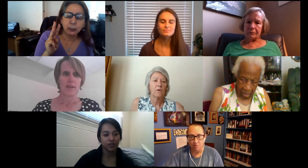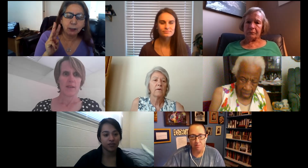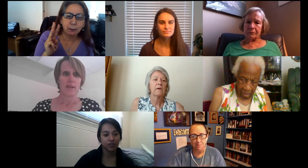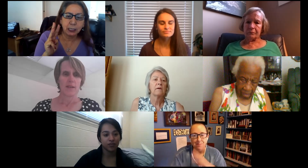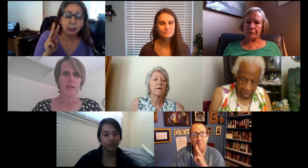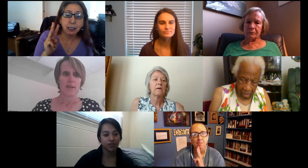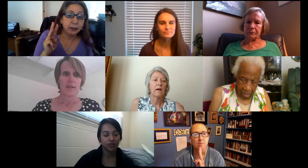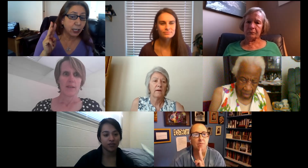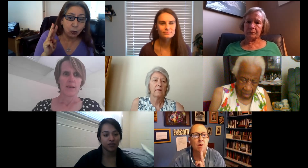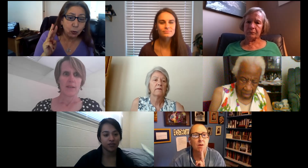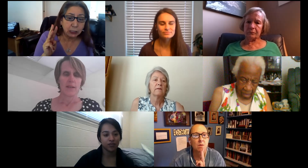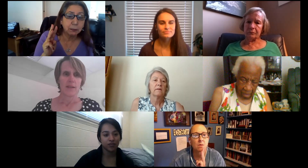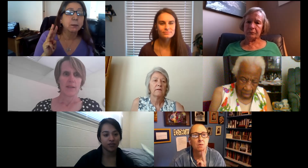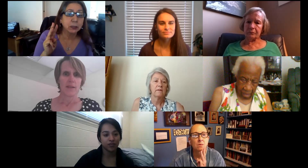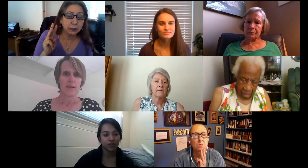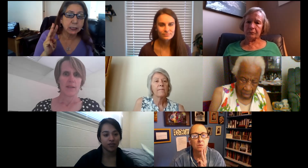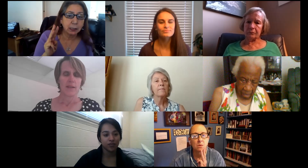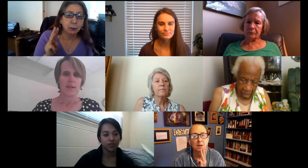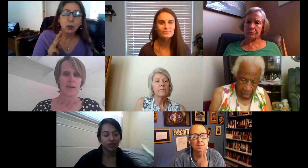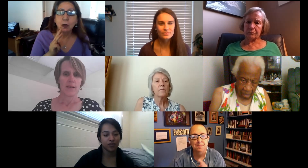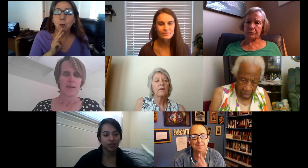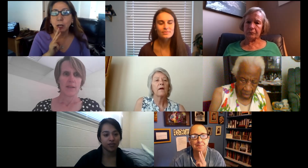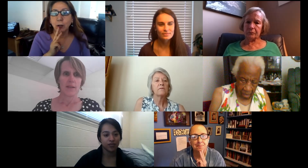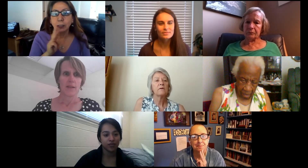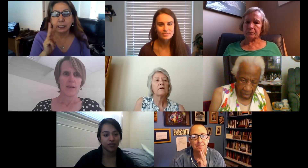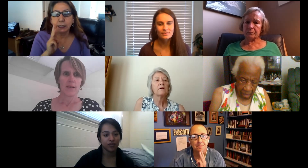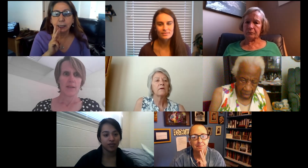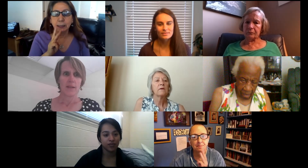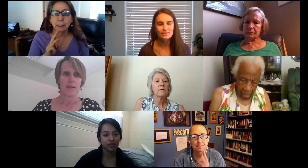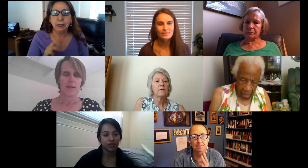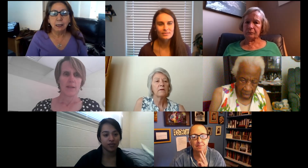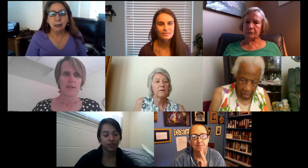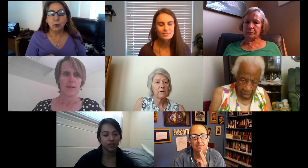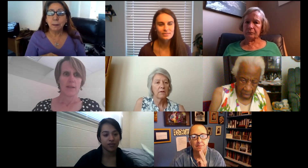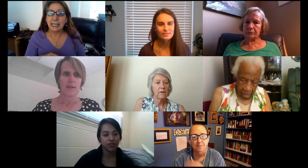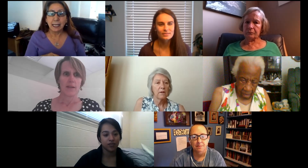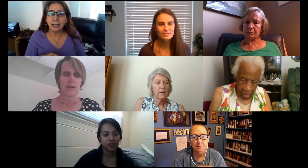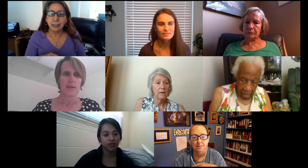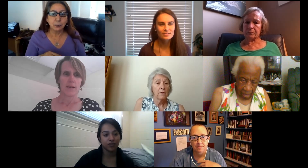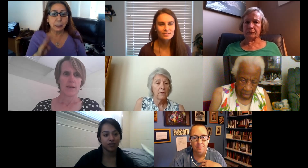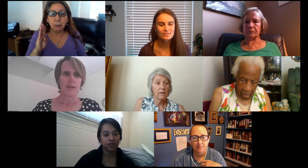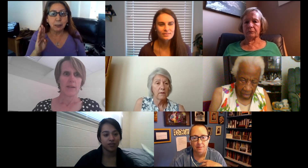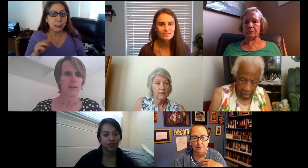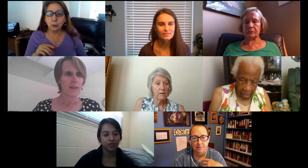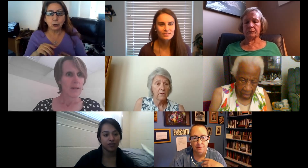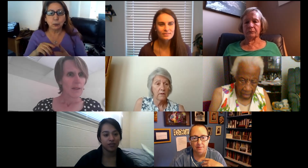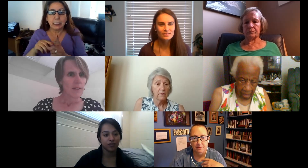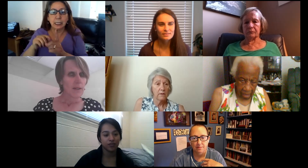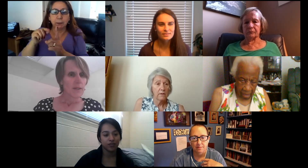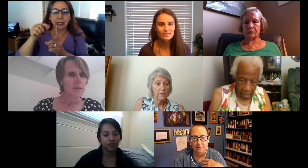letter. I mean, not always, but most of the time. Water is like this. Or banana is with a B, but you don't do banana. Banana, you